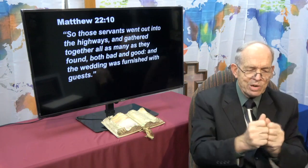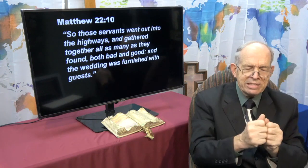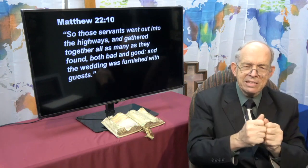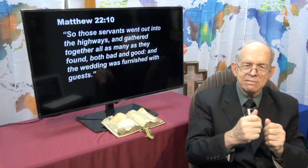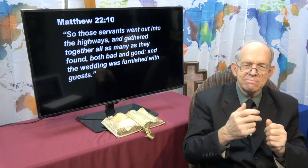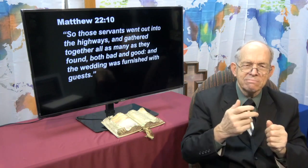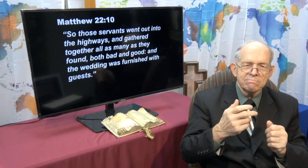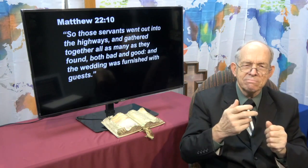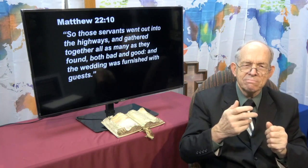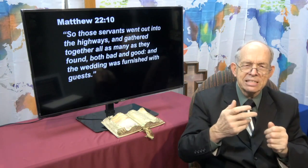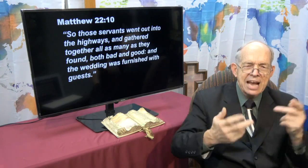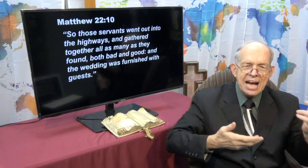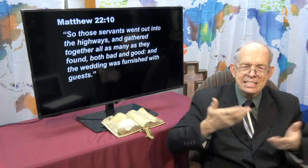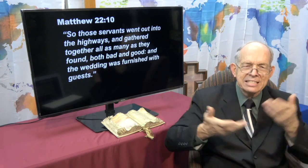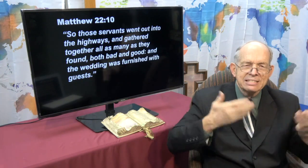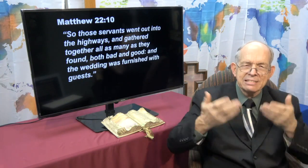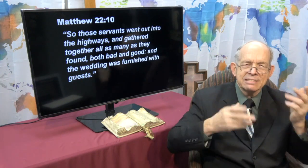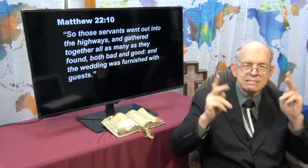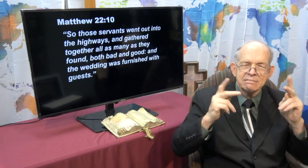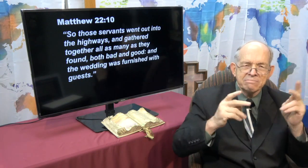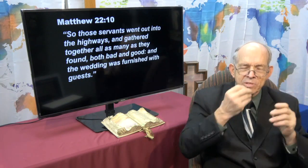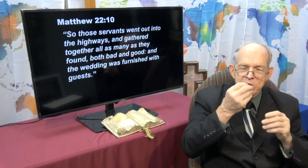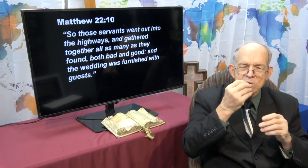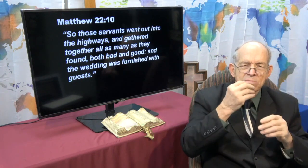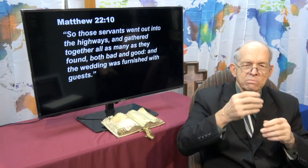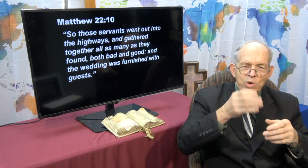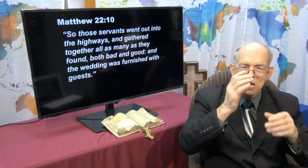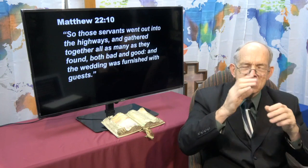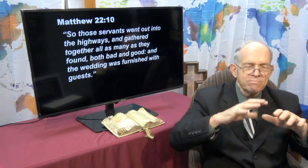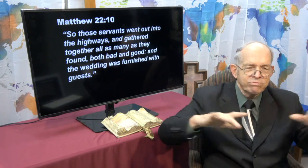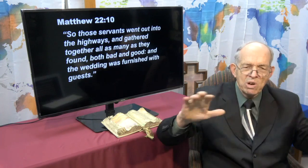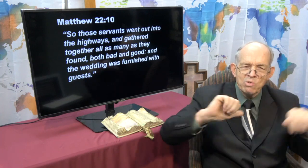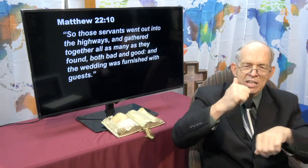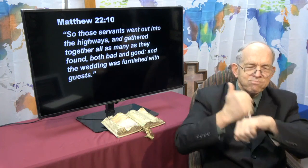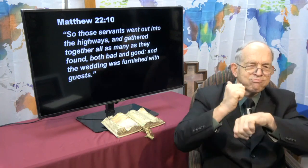the gas, food, drink, ready.